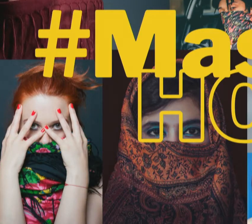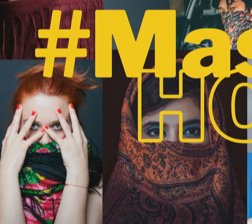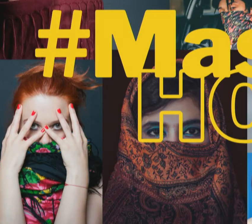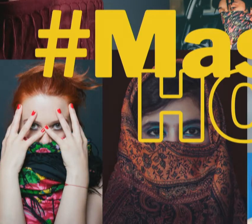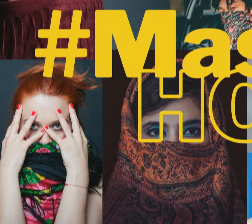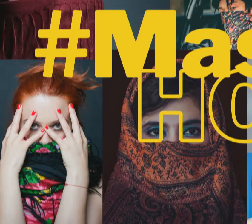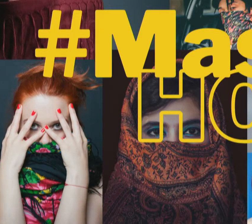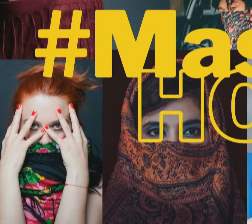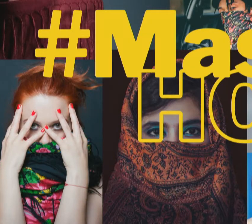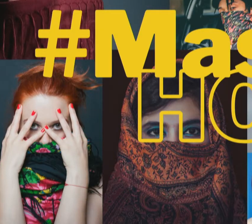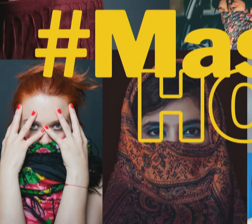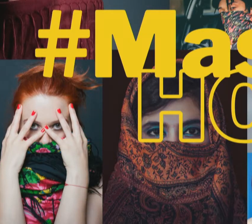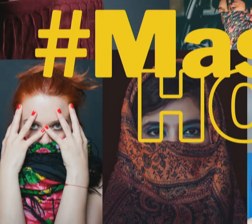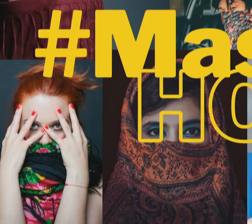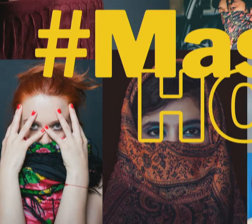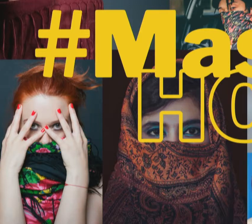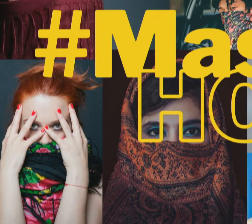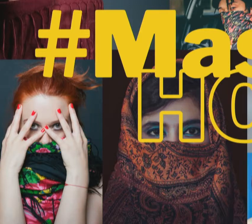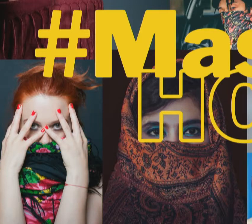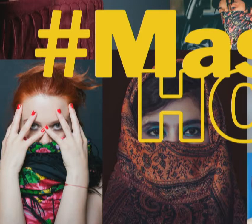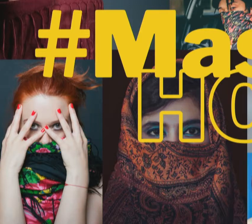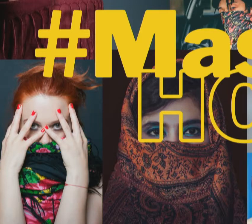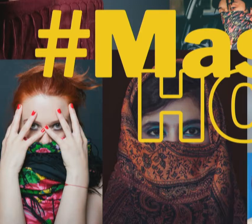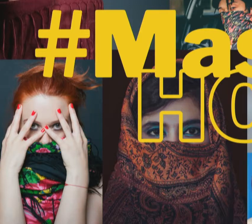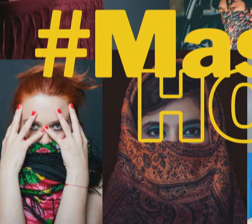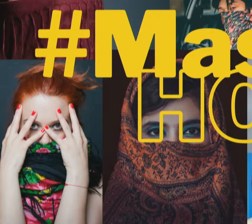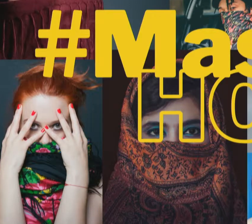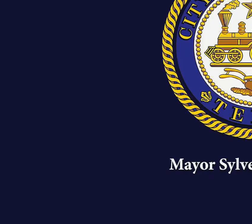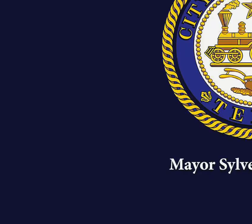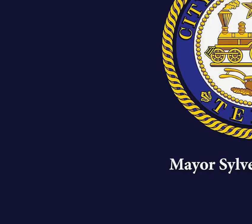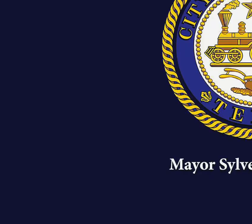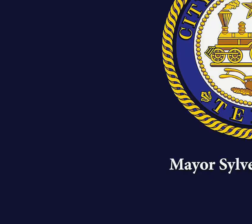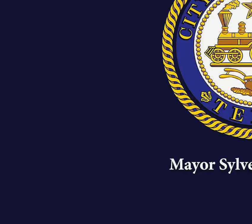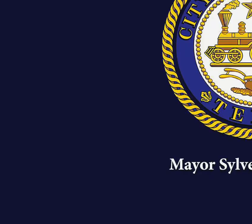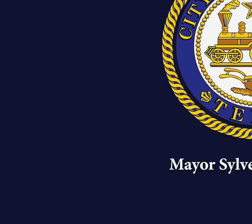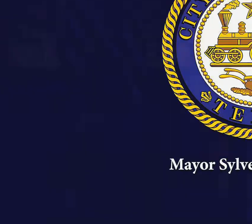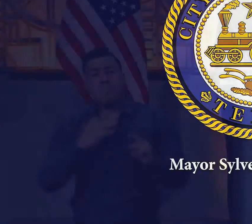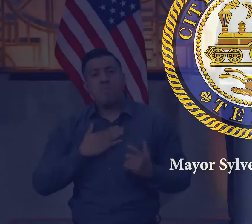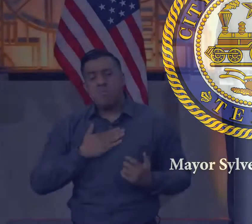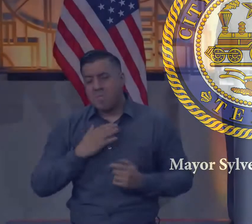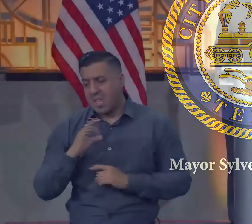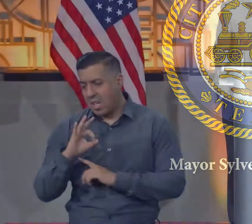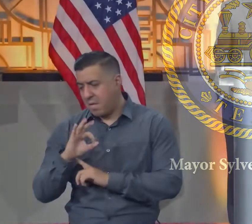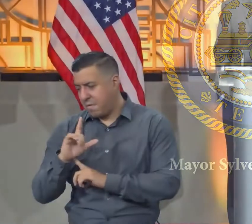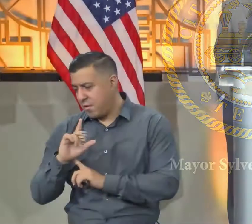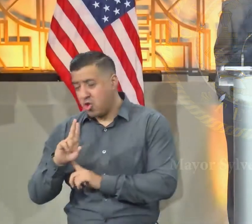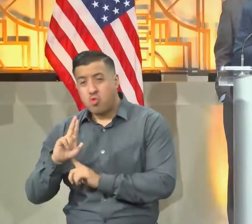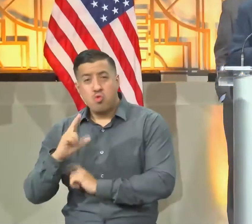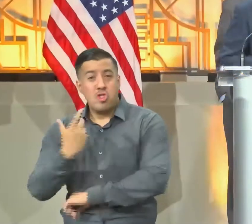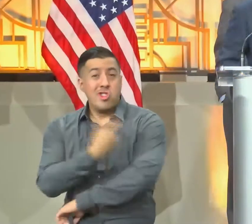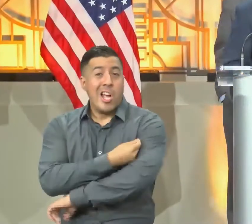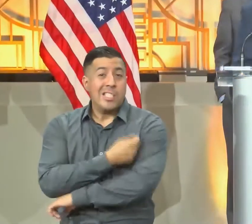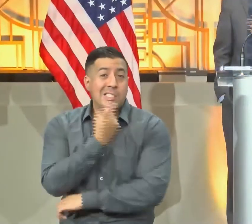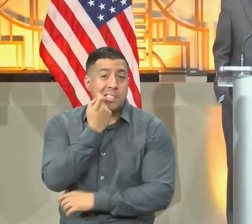And let me just say to you, on Friday, I went and got my flu